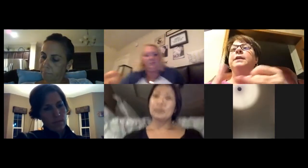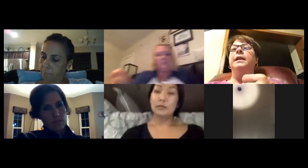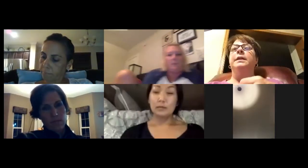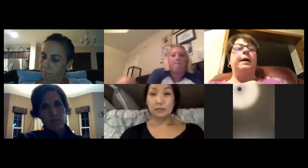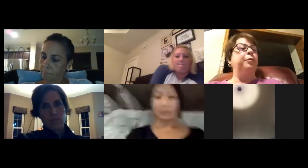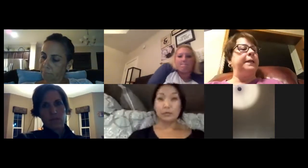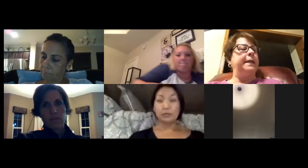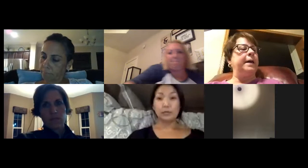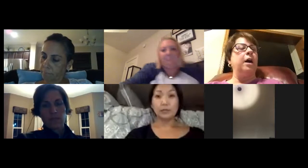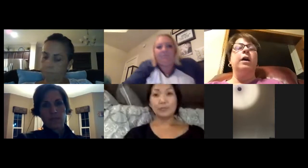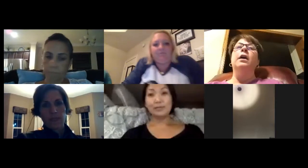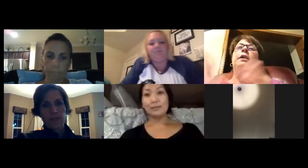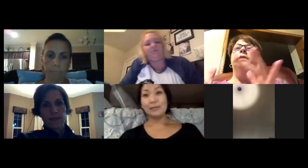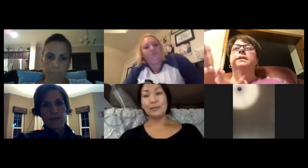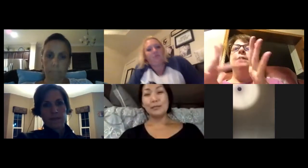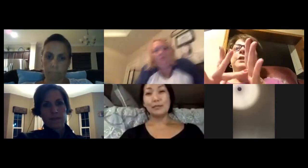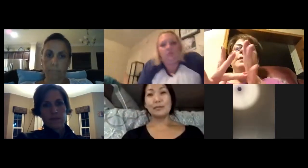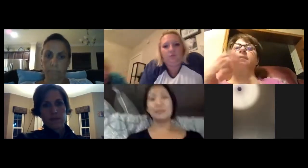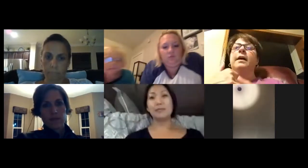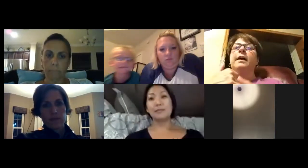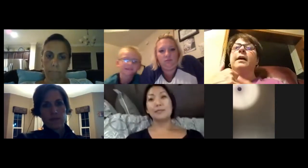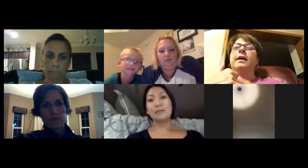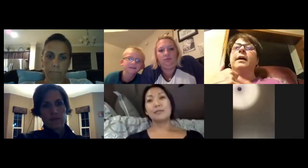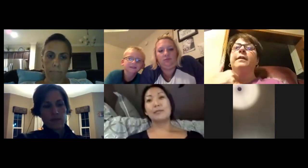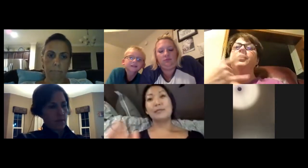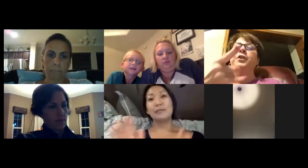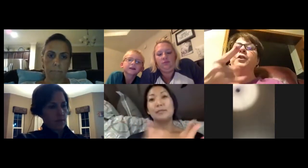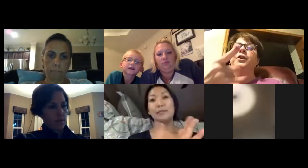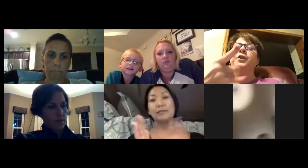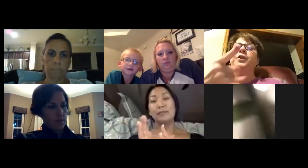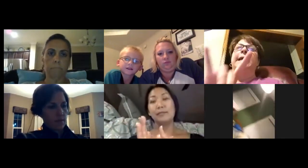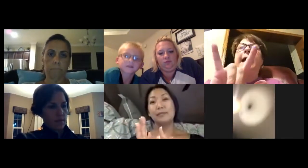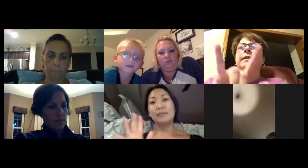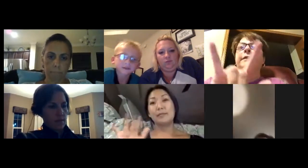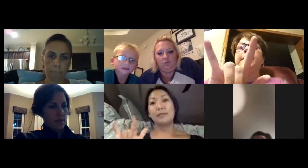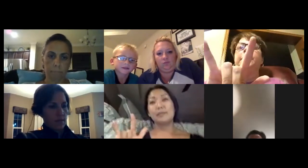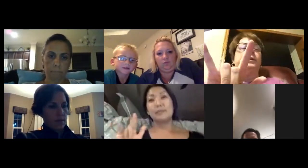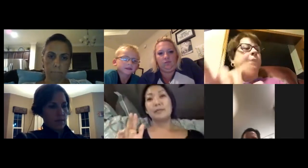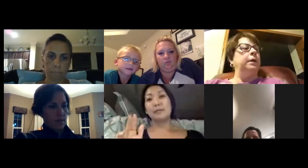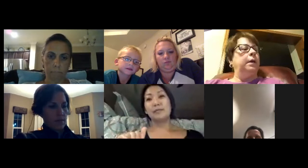them how pretty they are. You can say Jesus loves you. You can say I love you.